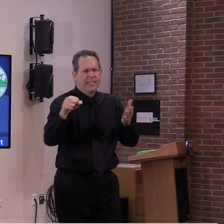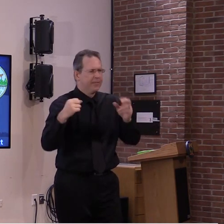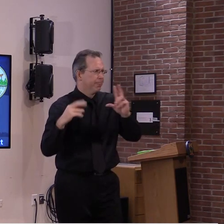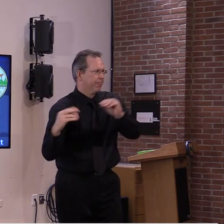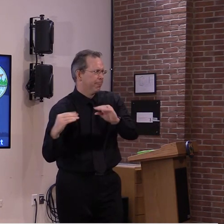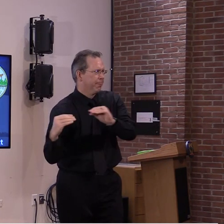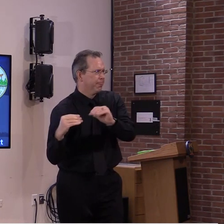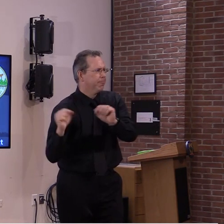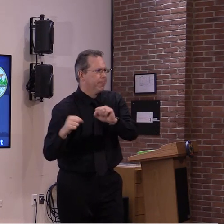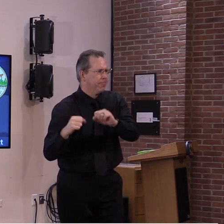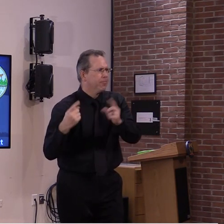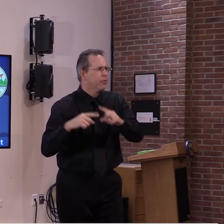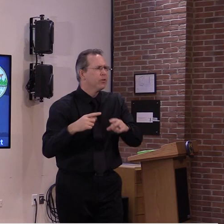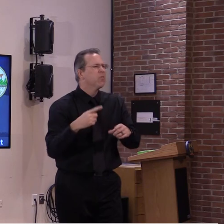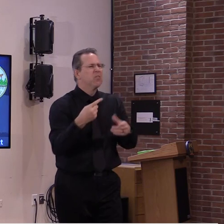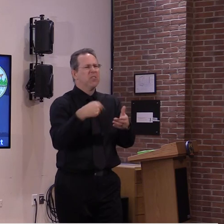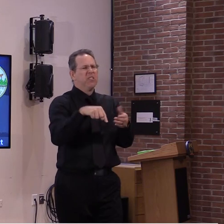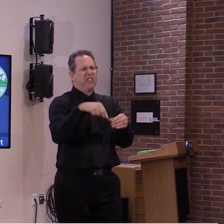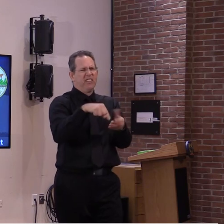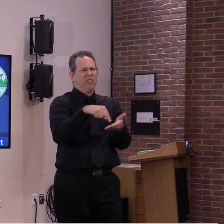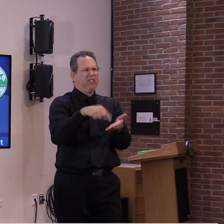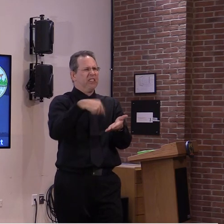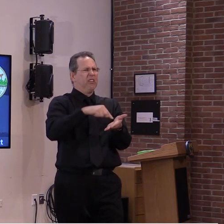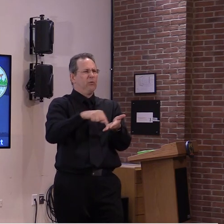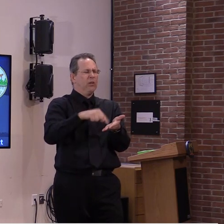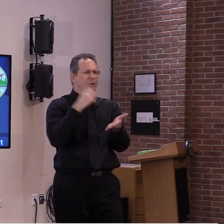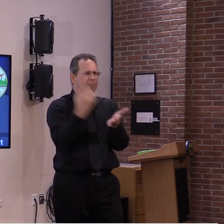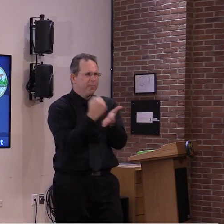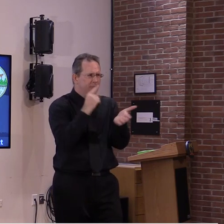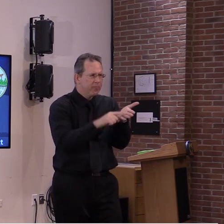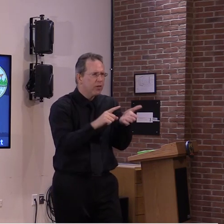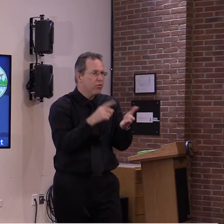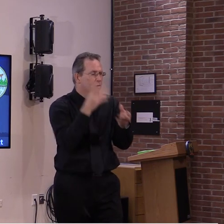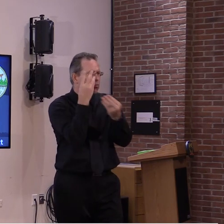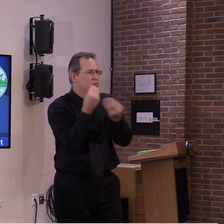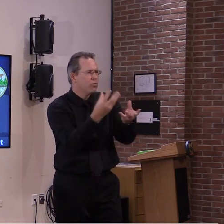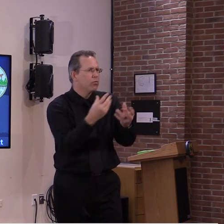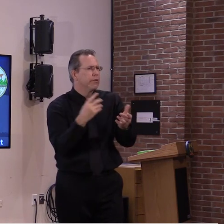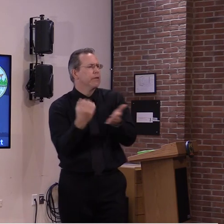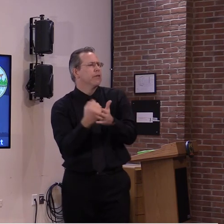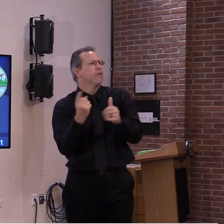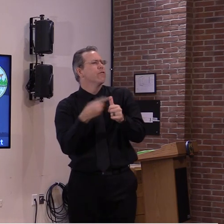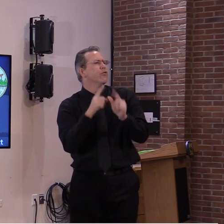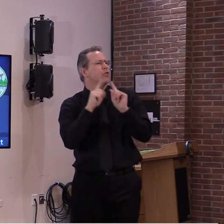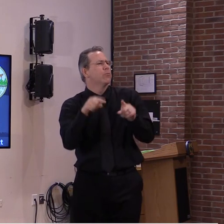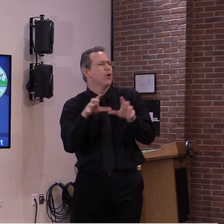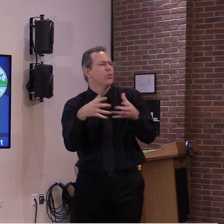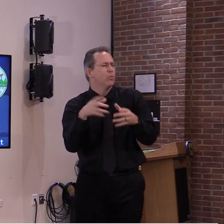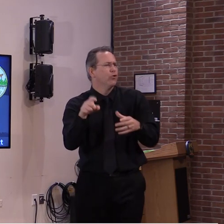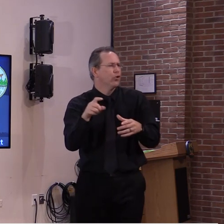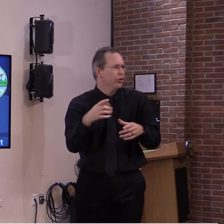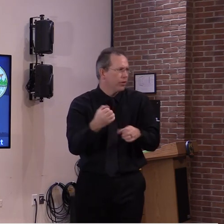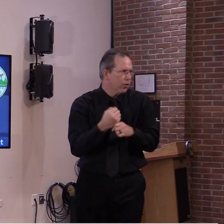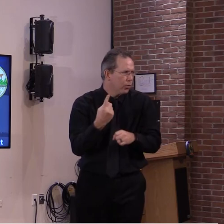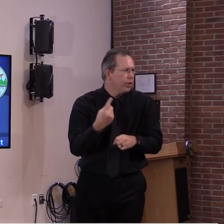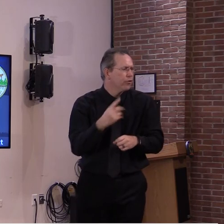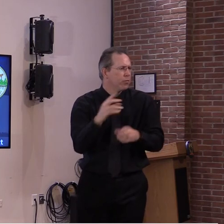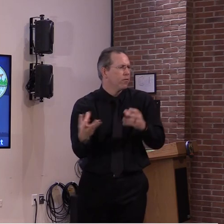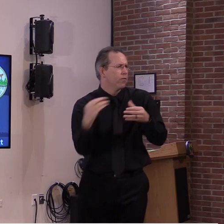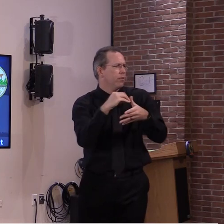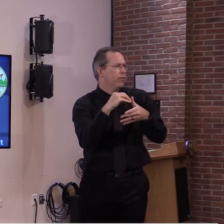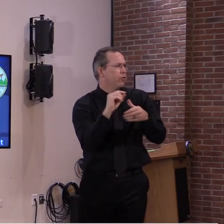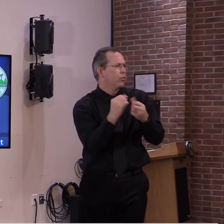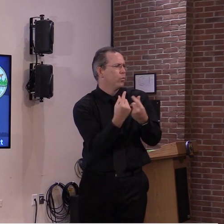fully aware, for those first responders listening, that it is an integrated model in Vermont that all the responders are handling